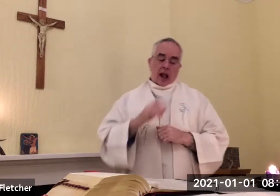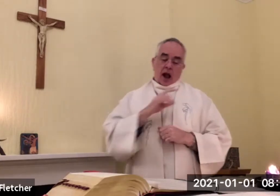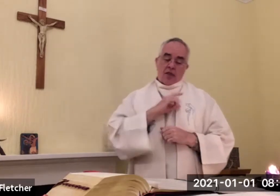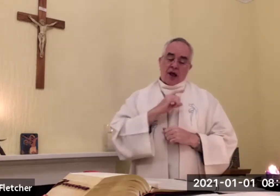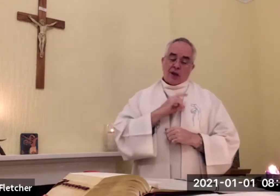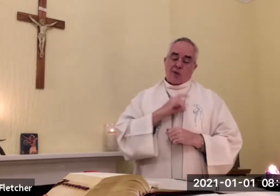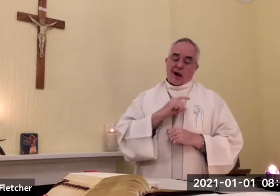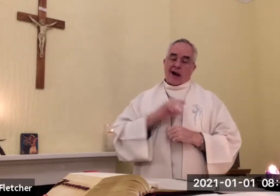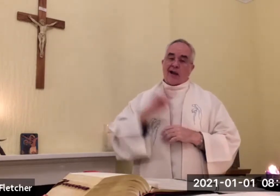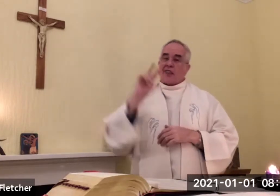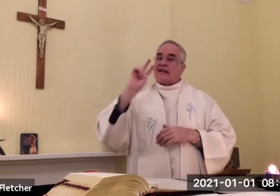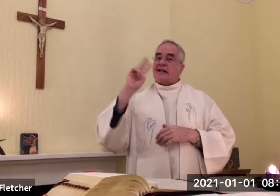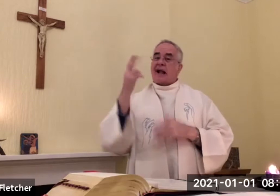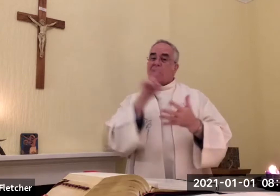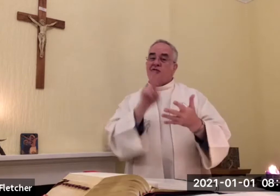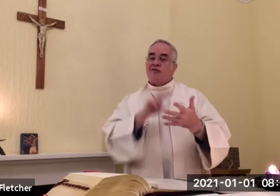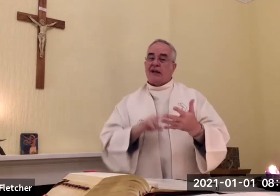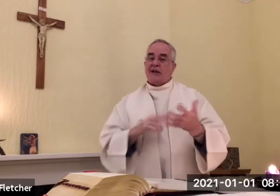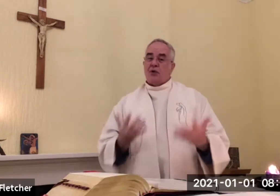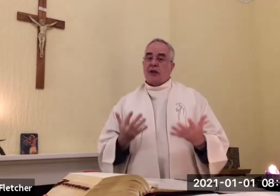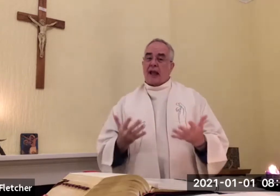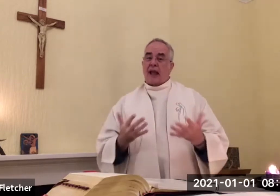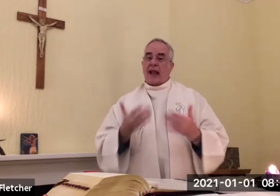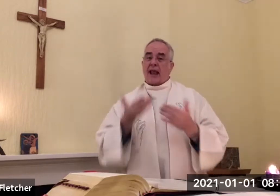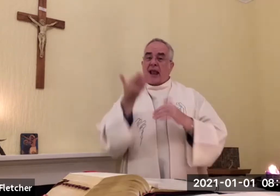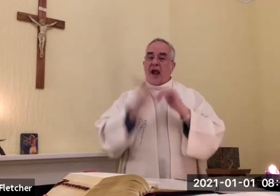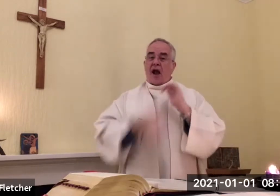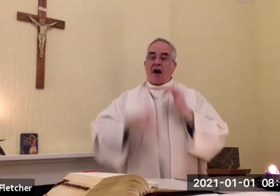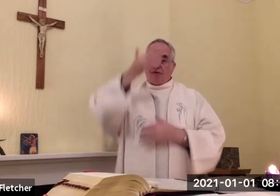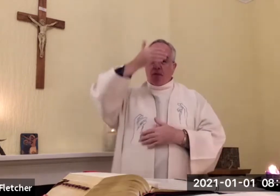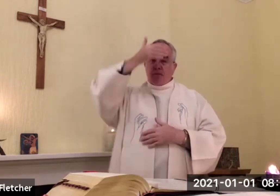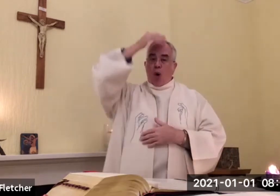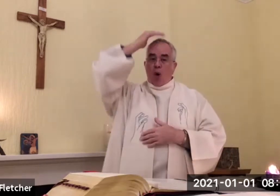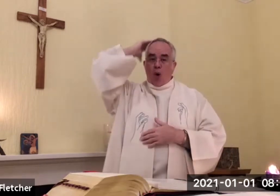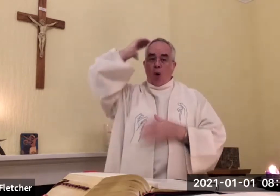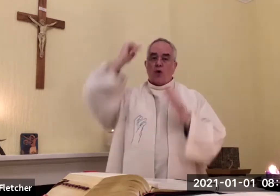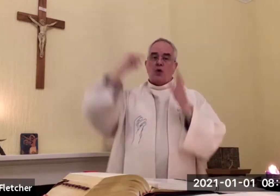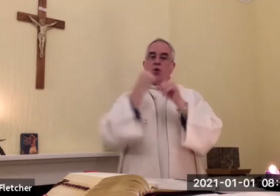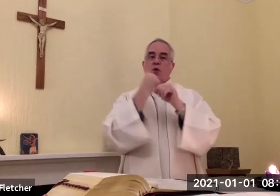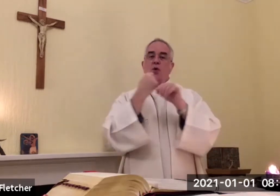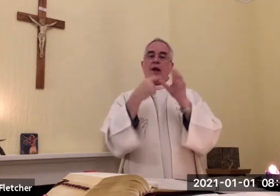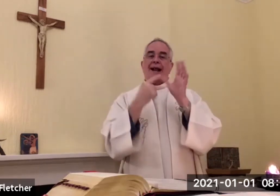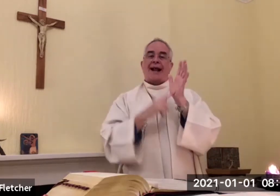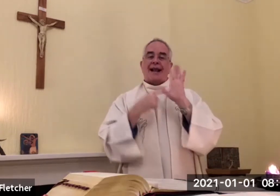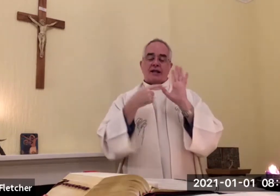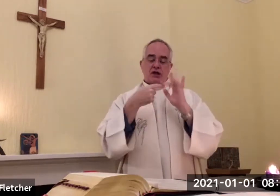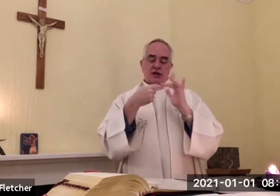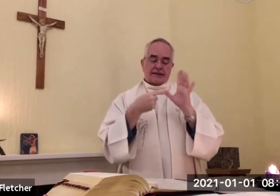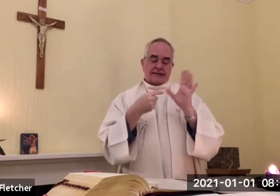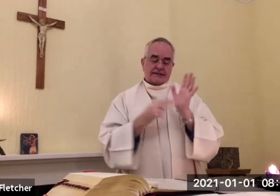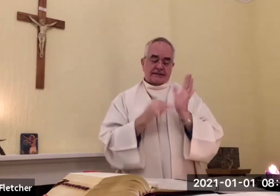And that's why the second reading today, from Paul to Galatians,